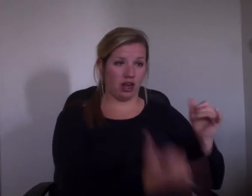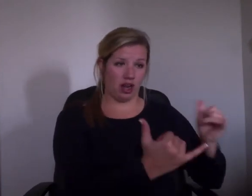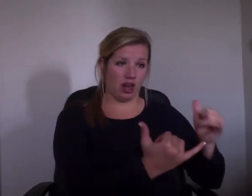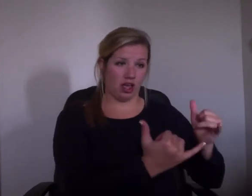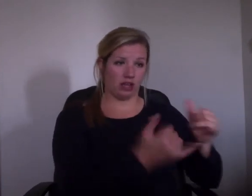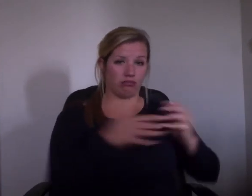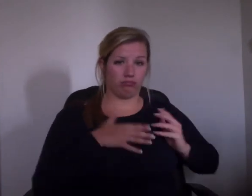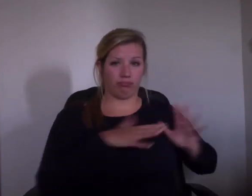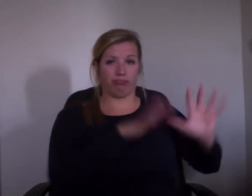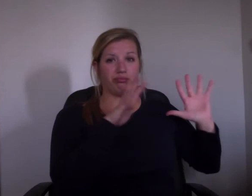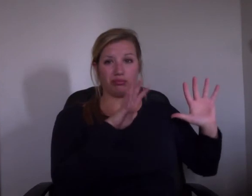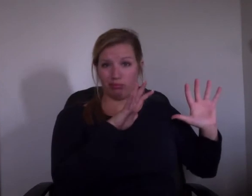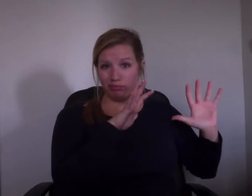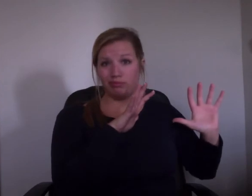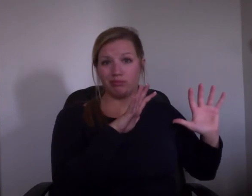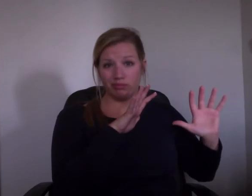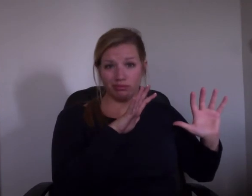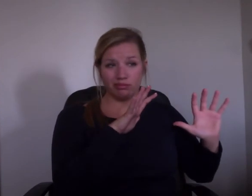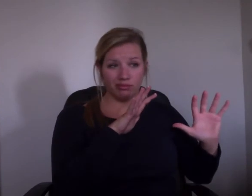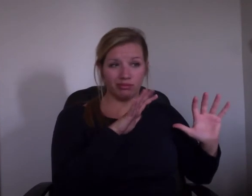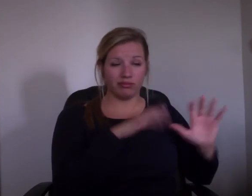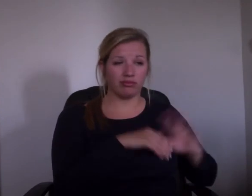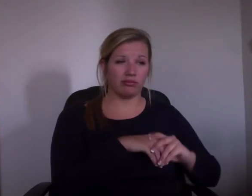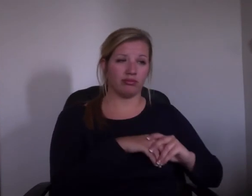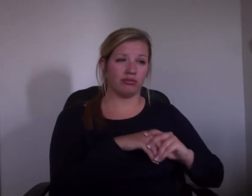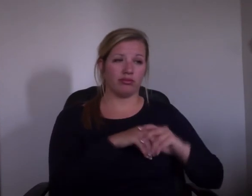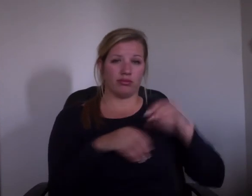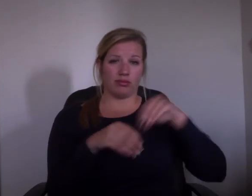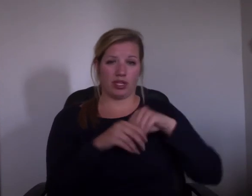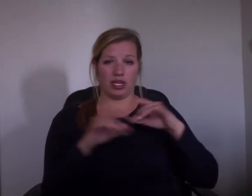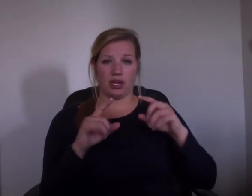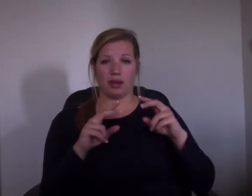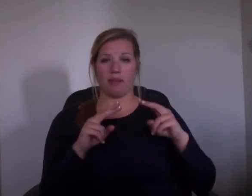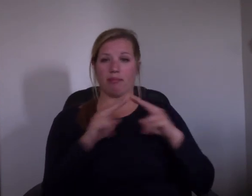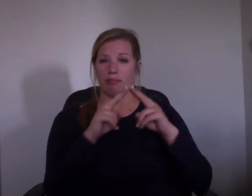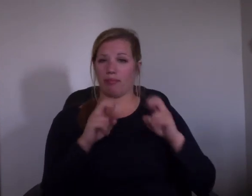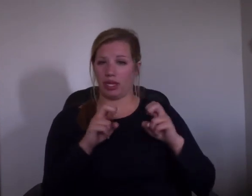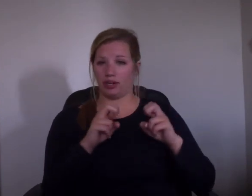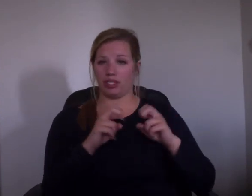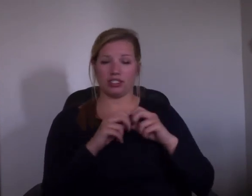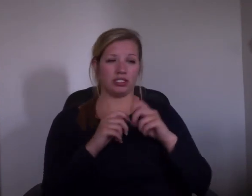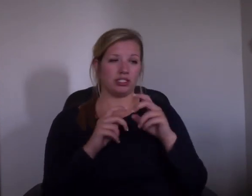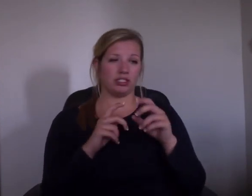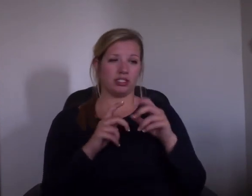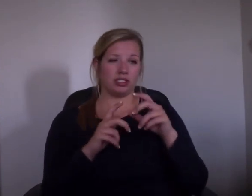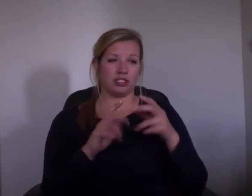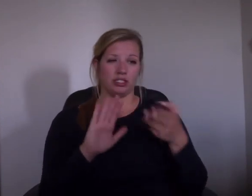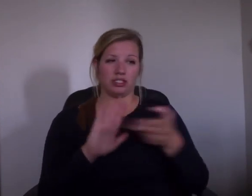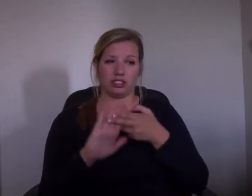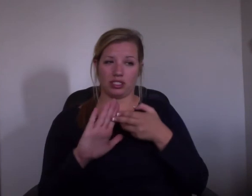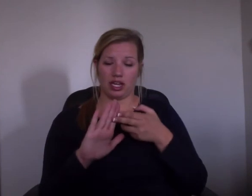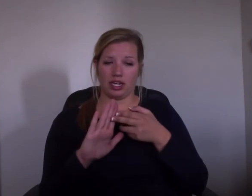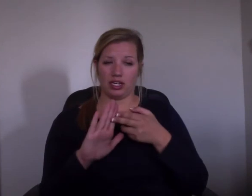delegation that meets up in Paris, and they sign an agreement, and the U.S. begins to withdraw forces